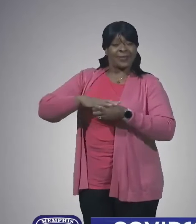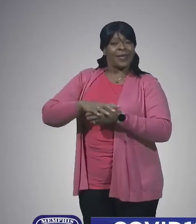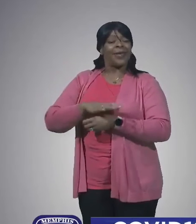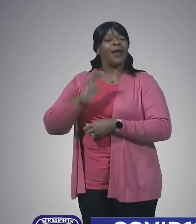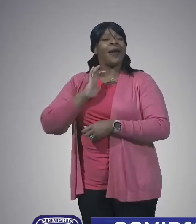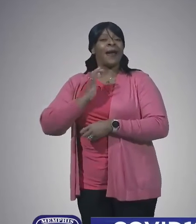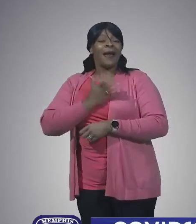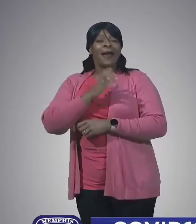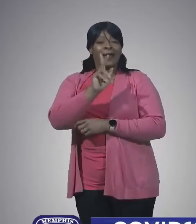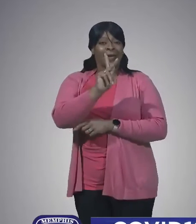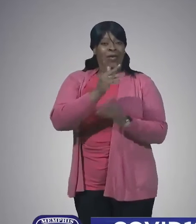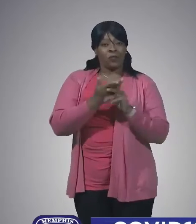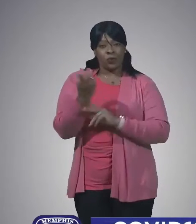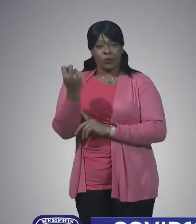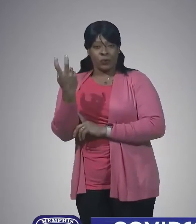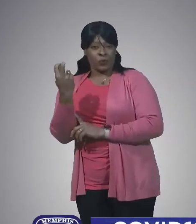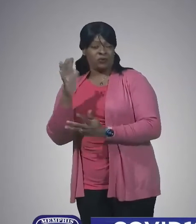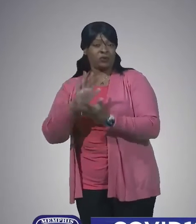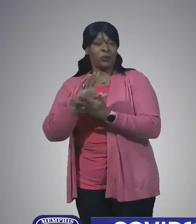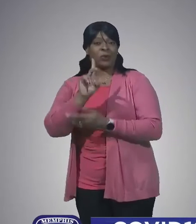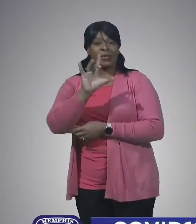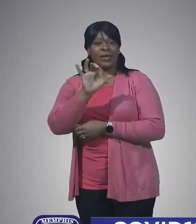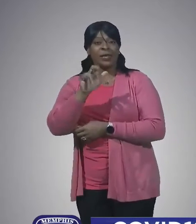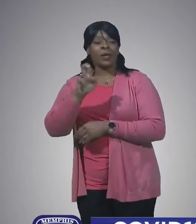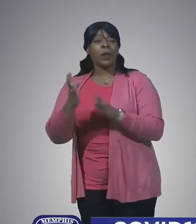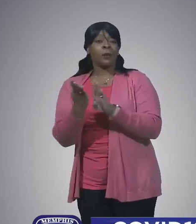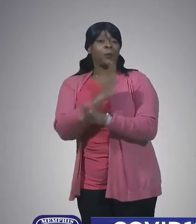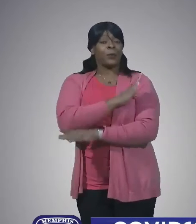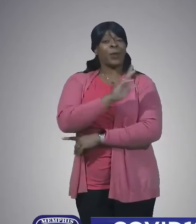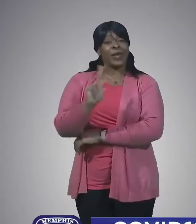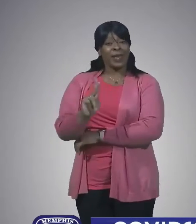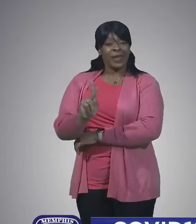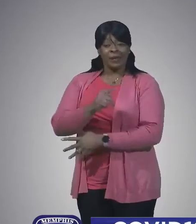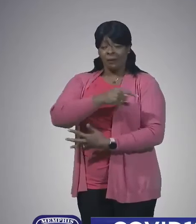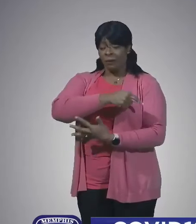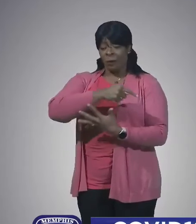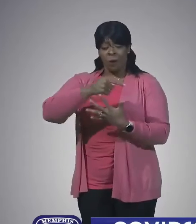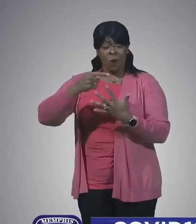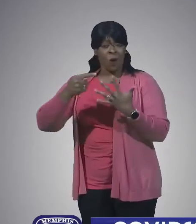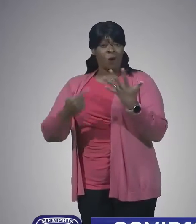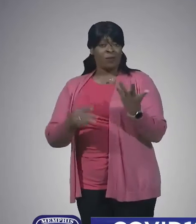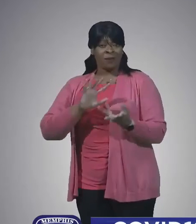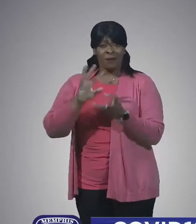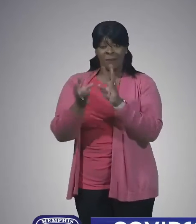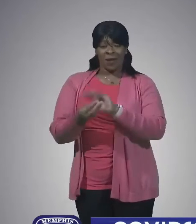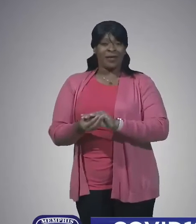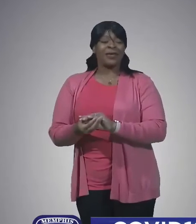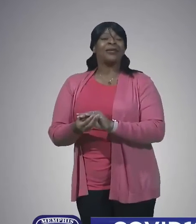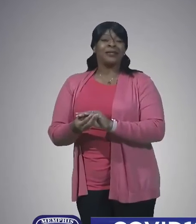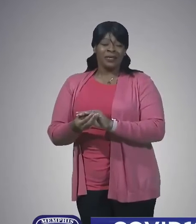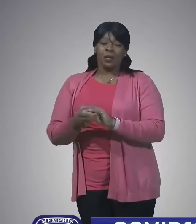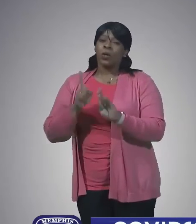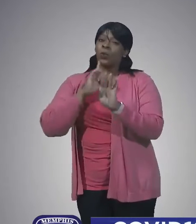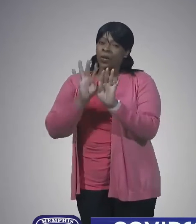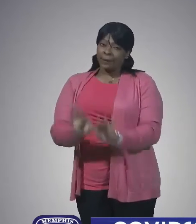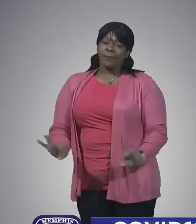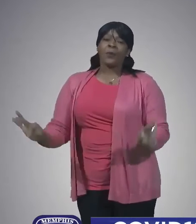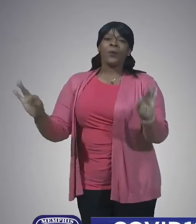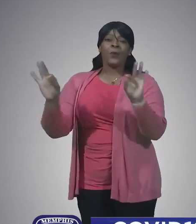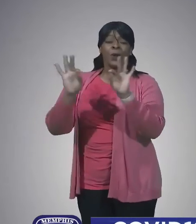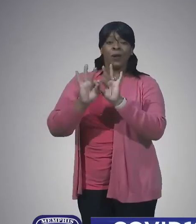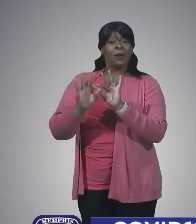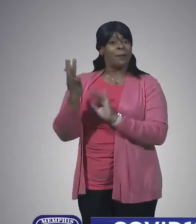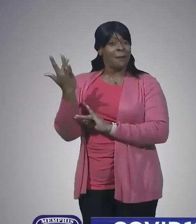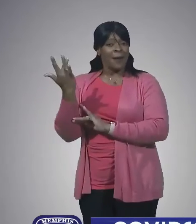our K through 12 schools, daycares, and pre-Ks, all of those things combined are very important to keep